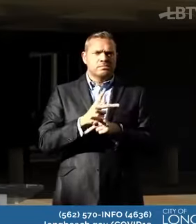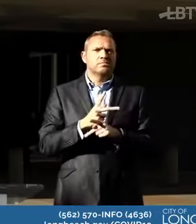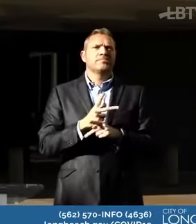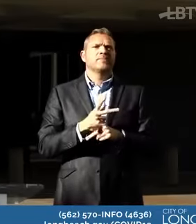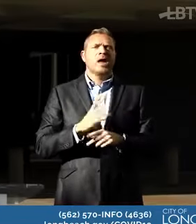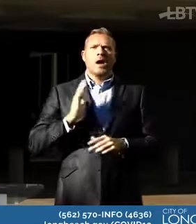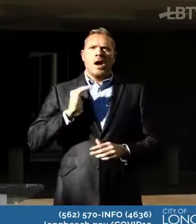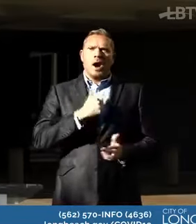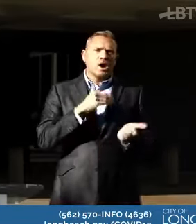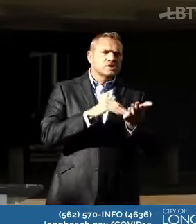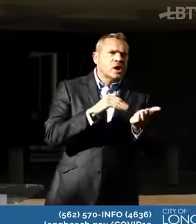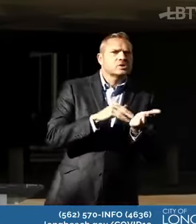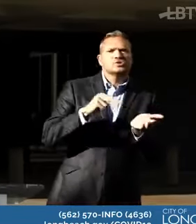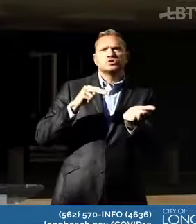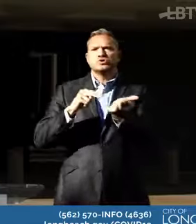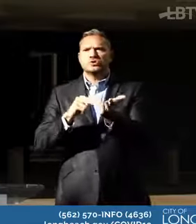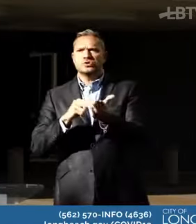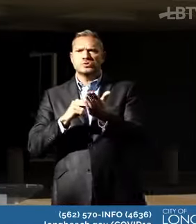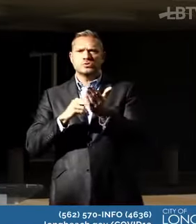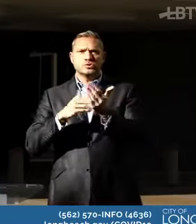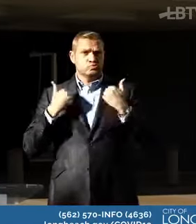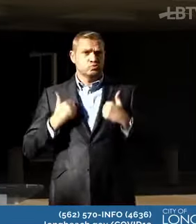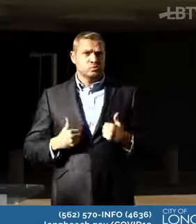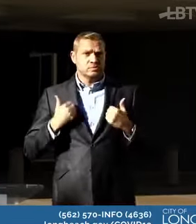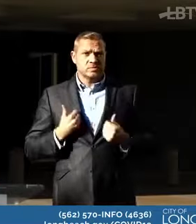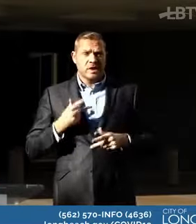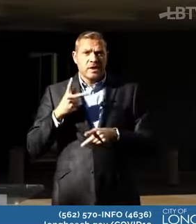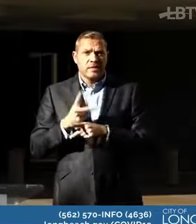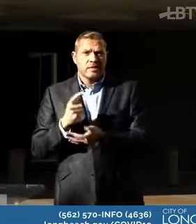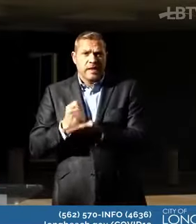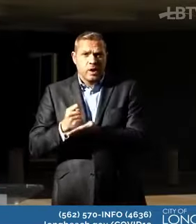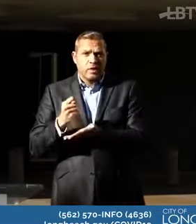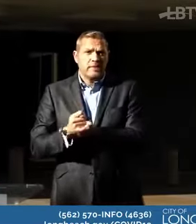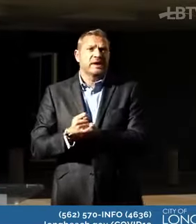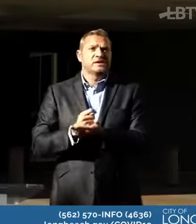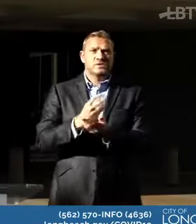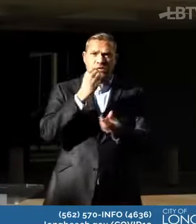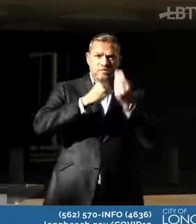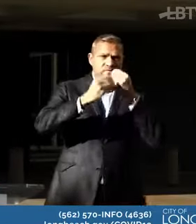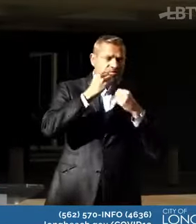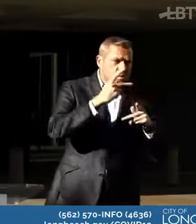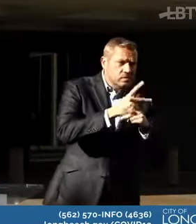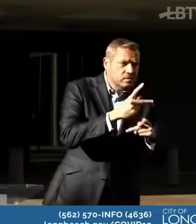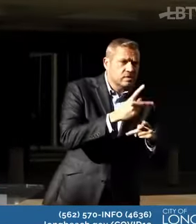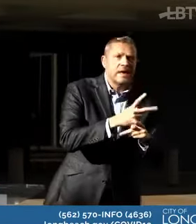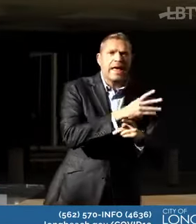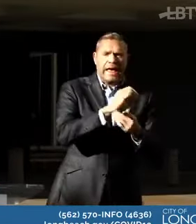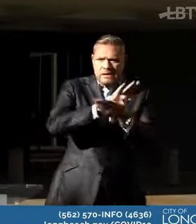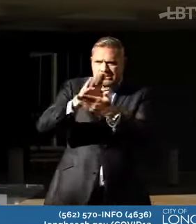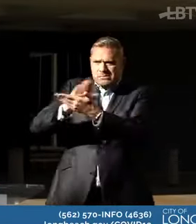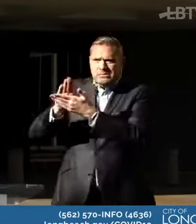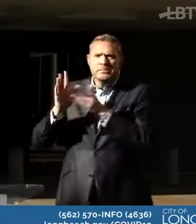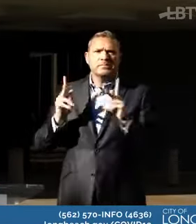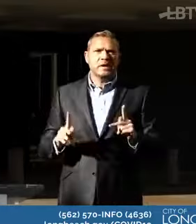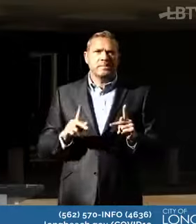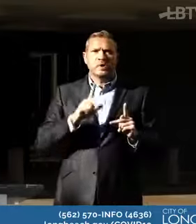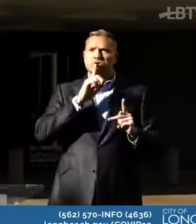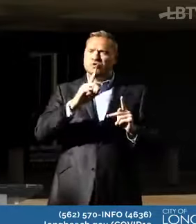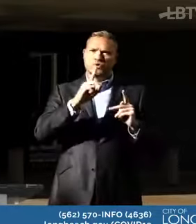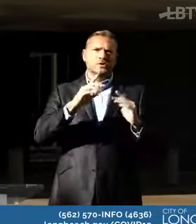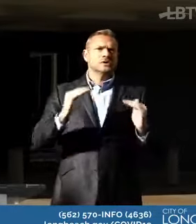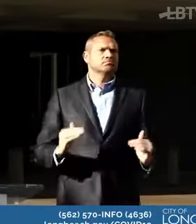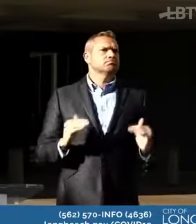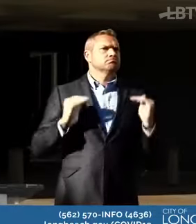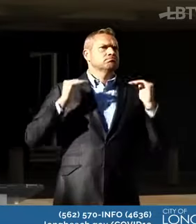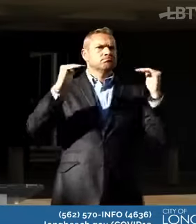respiratory therapists, food service workers, and housekeepers, and so many more have stepped up for the betterment of the health of our community.